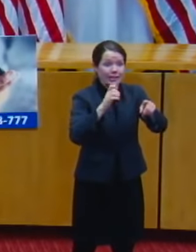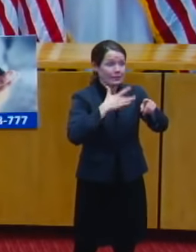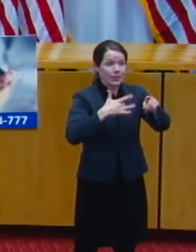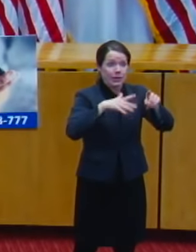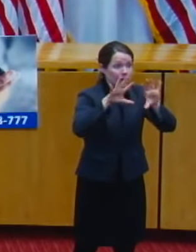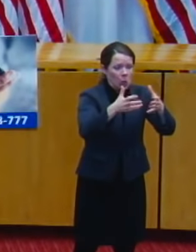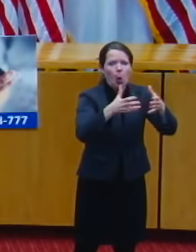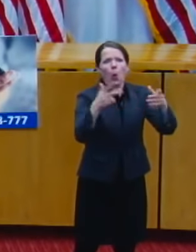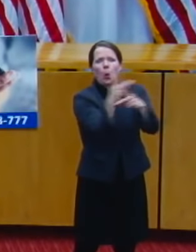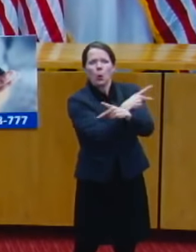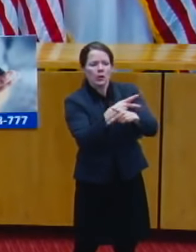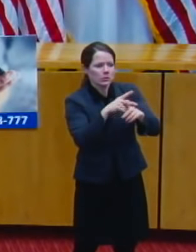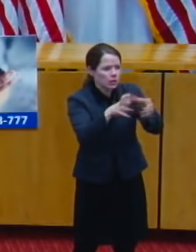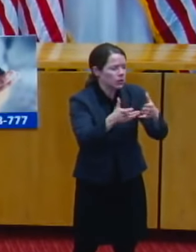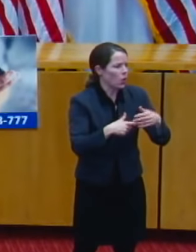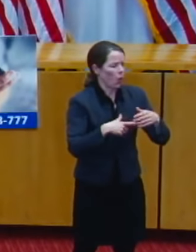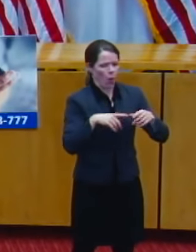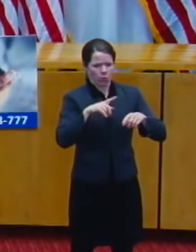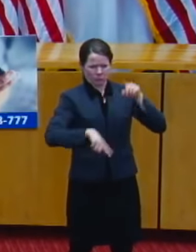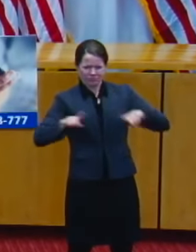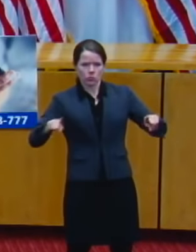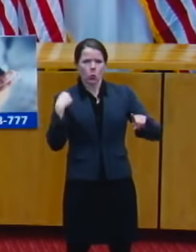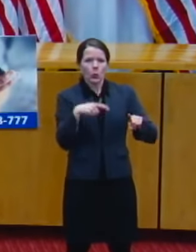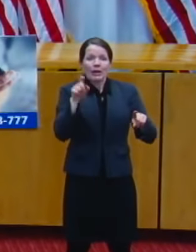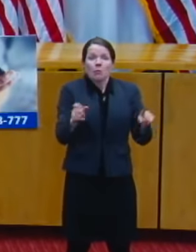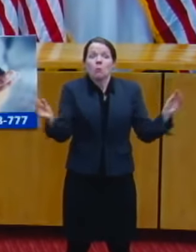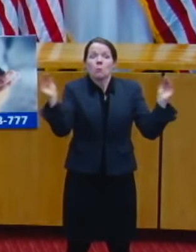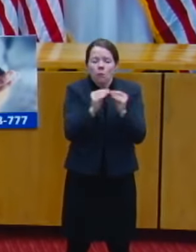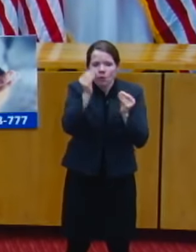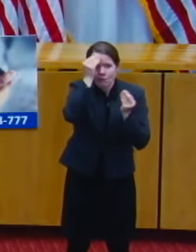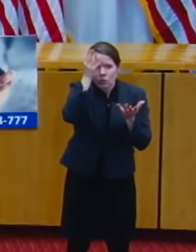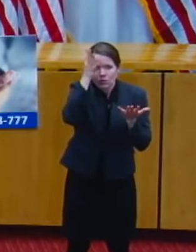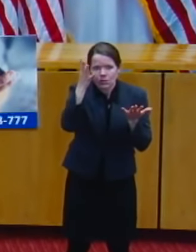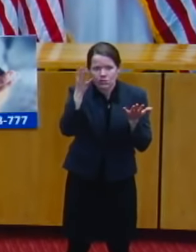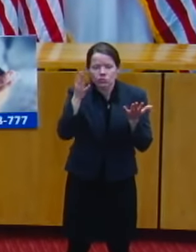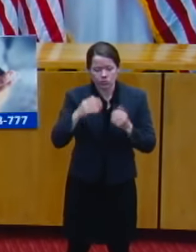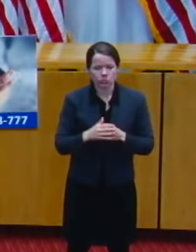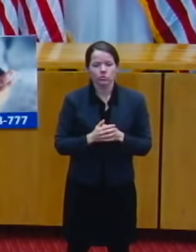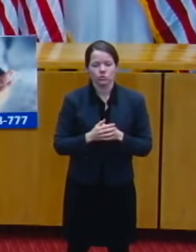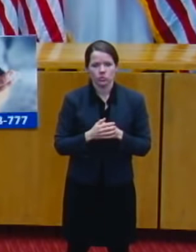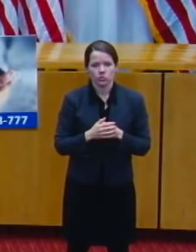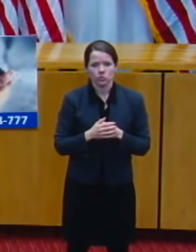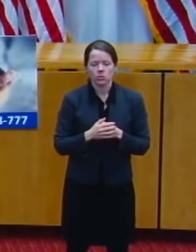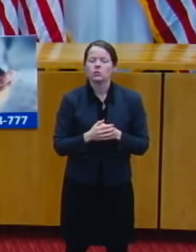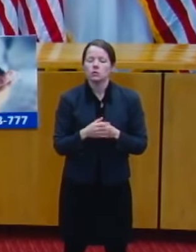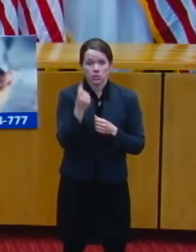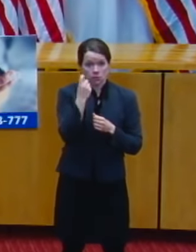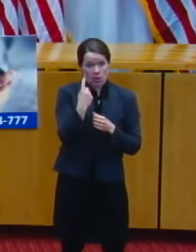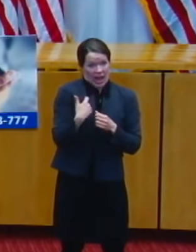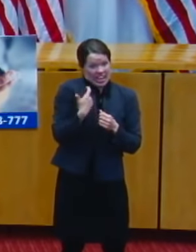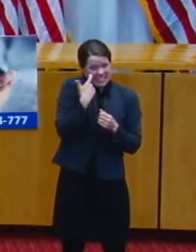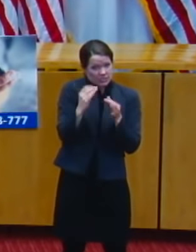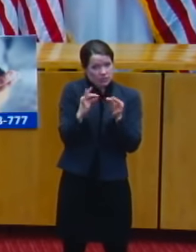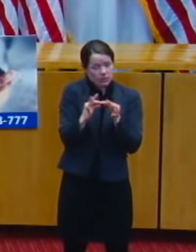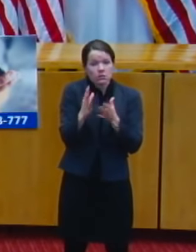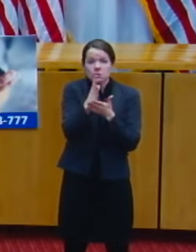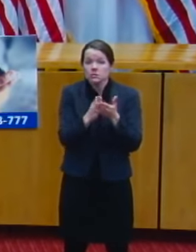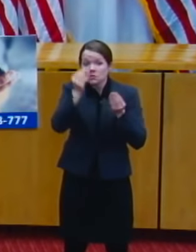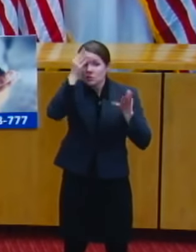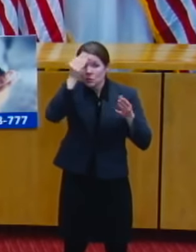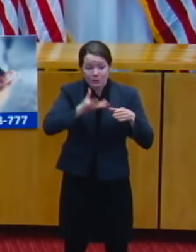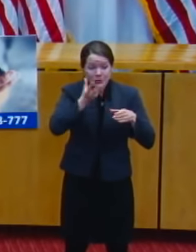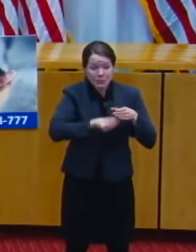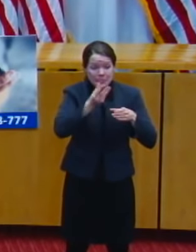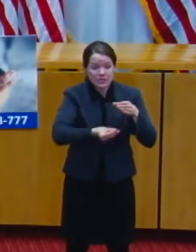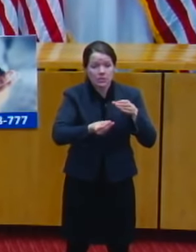far too incomplete in far too many cases. We are taking steps to improve the submission of these key data points. We are issuing